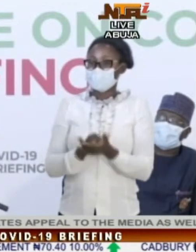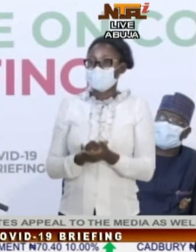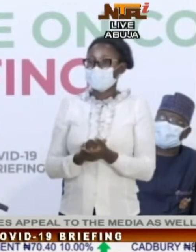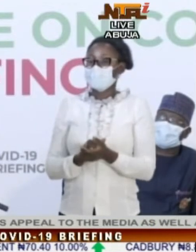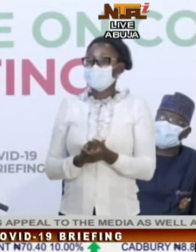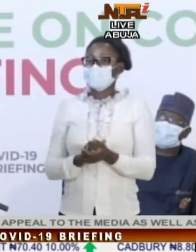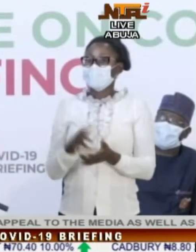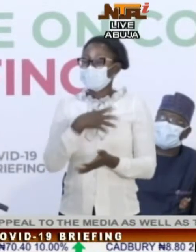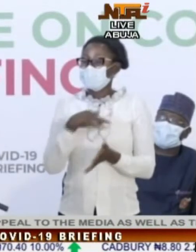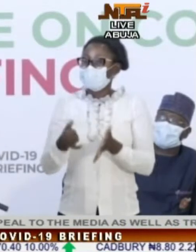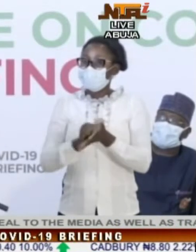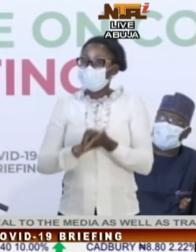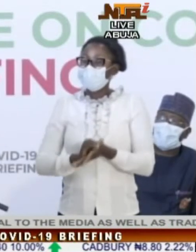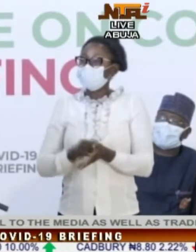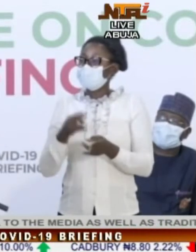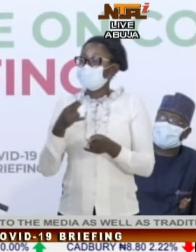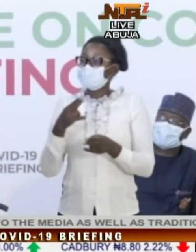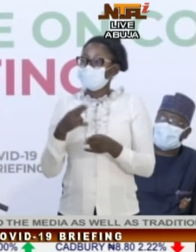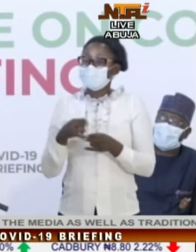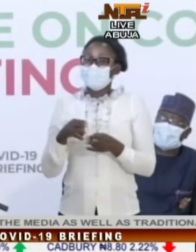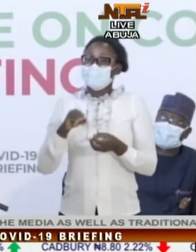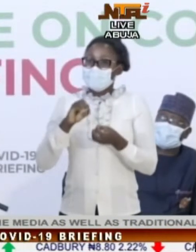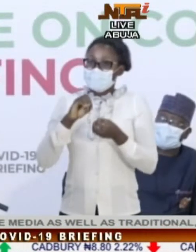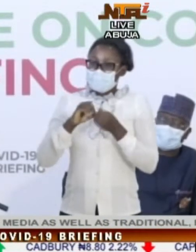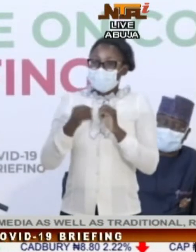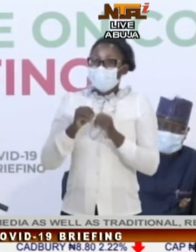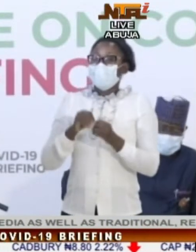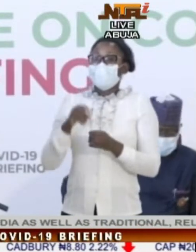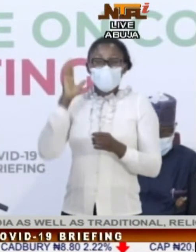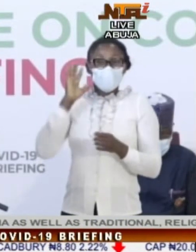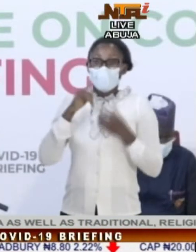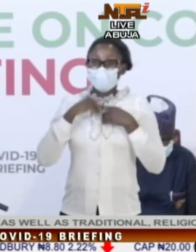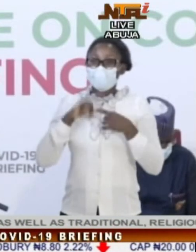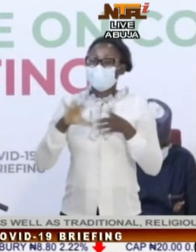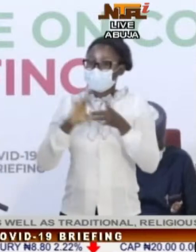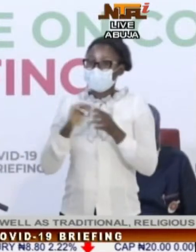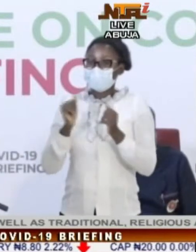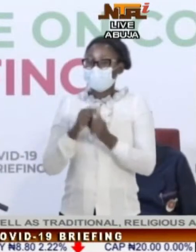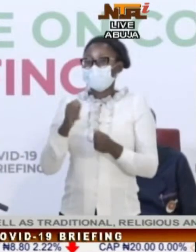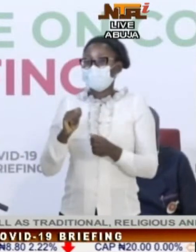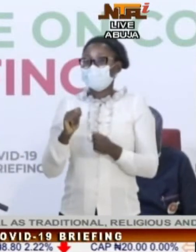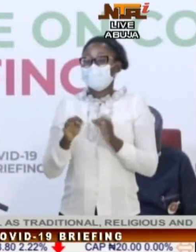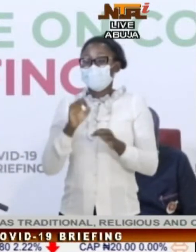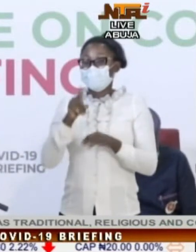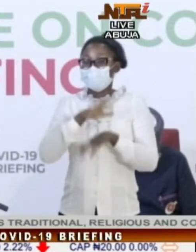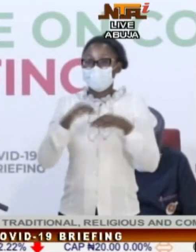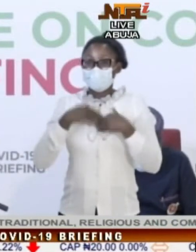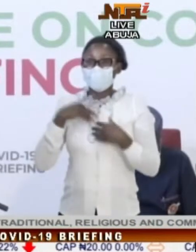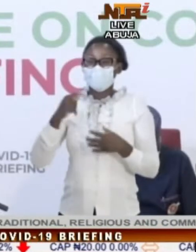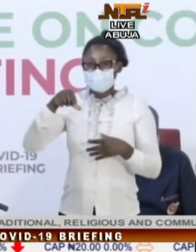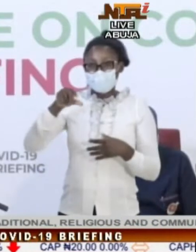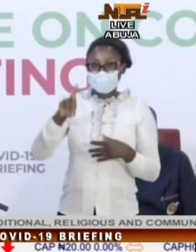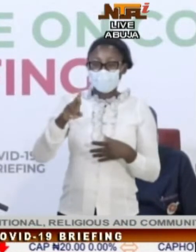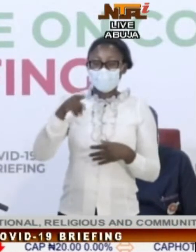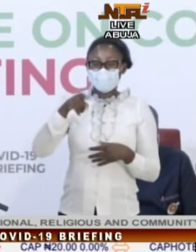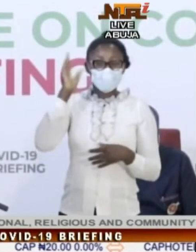those links have to be there. The two documents will have to link. If they don't link, you will not be able to travel out of the country,